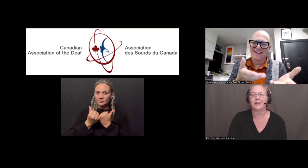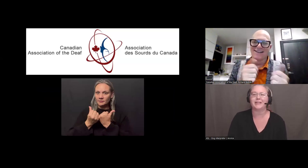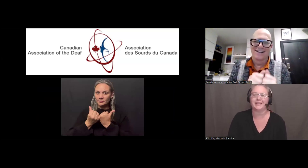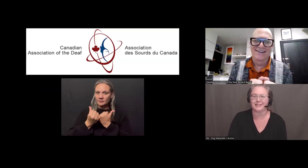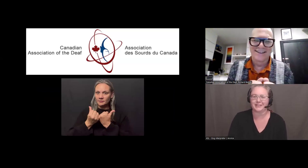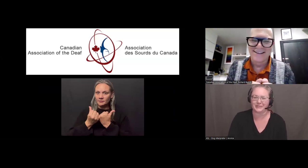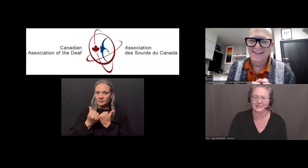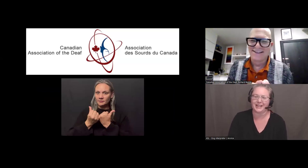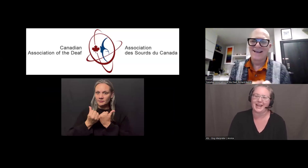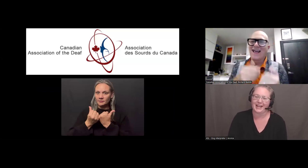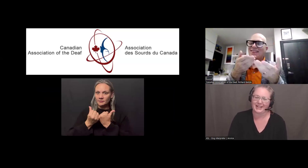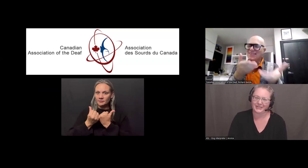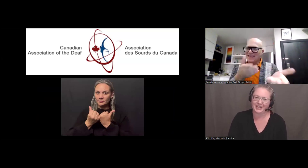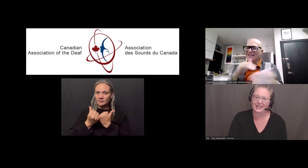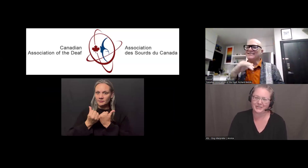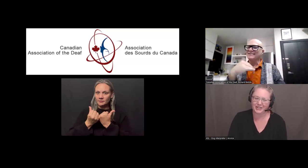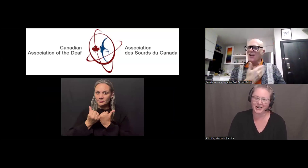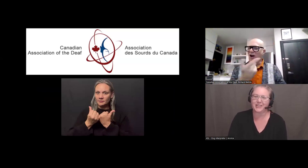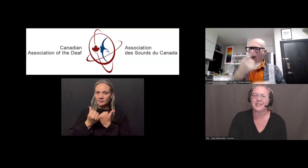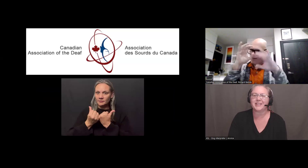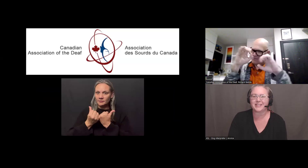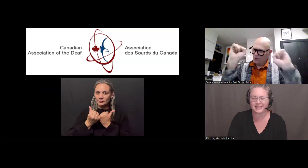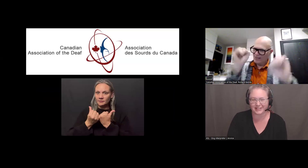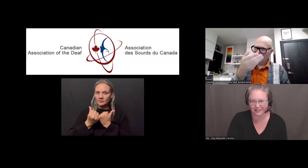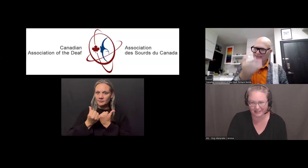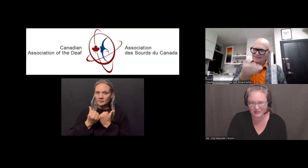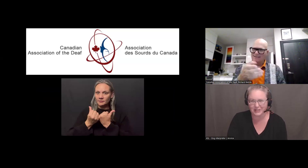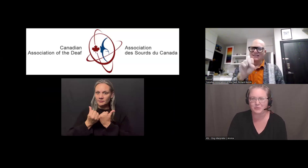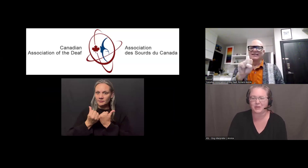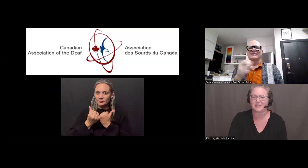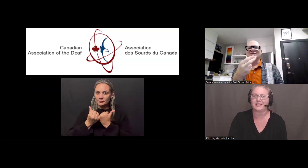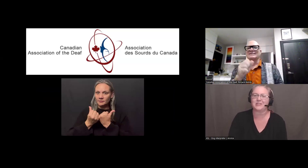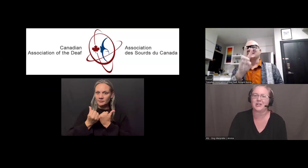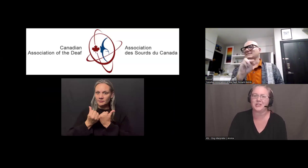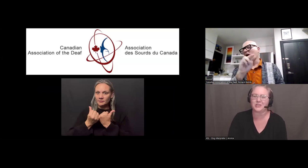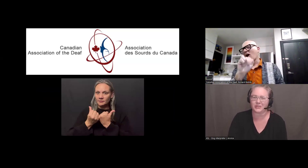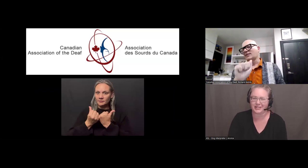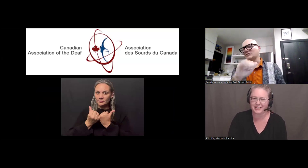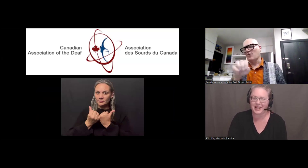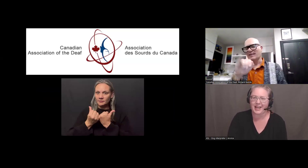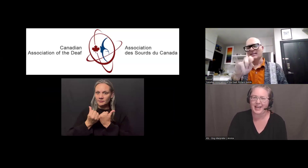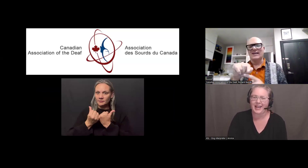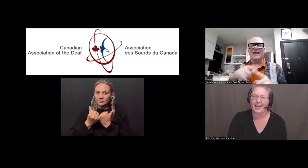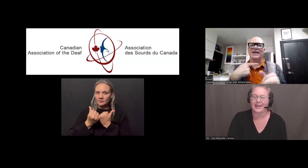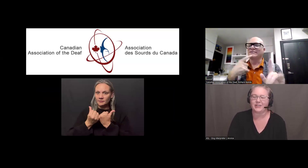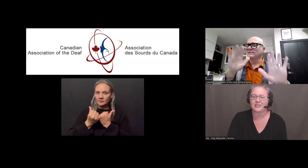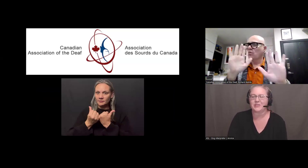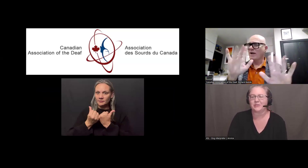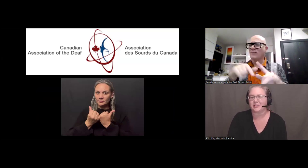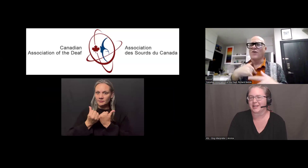on the Zoom. Anyway, here we are. This is our illustrious president, Shauna Joint, who sends her regrets